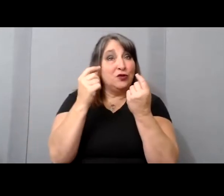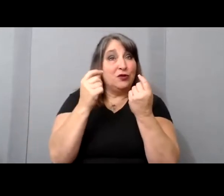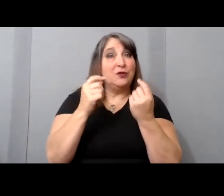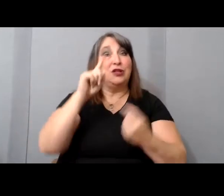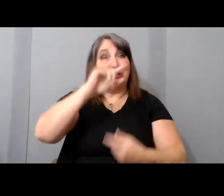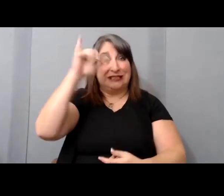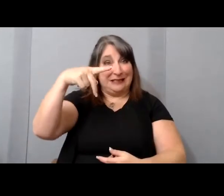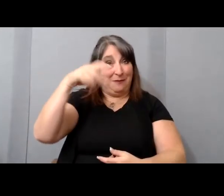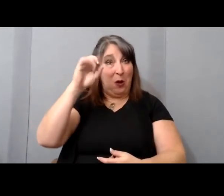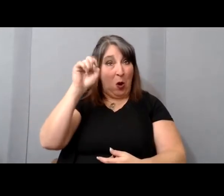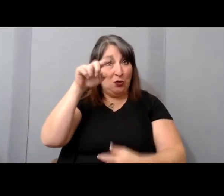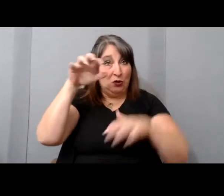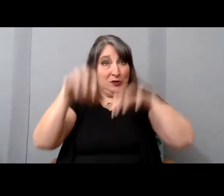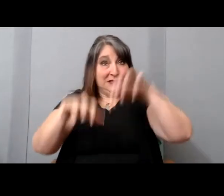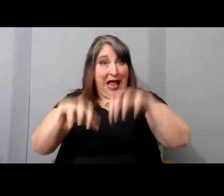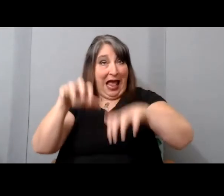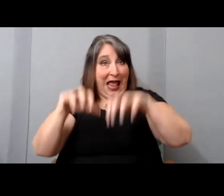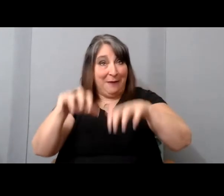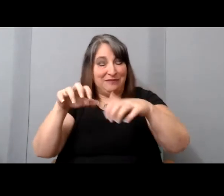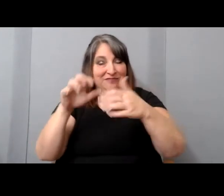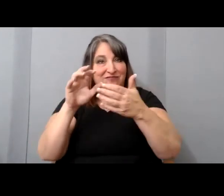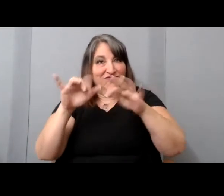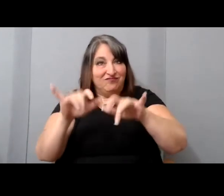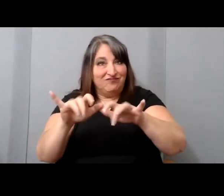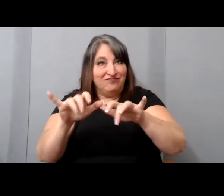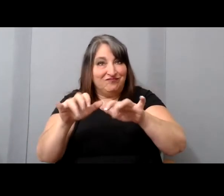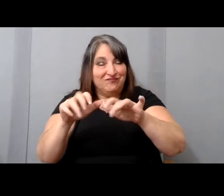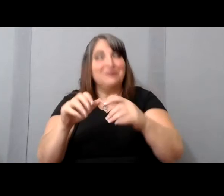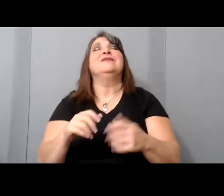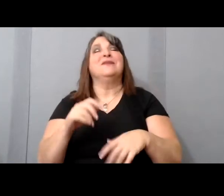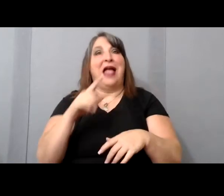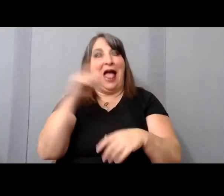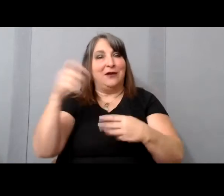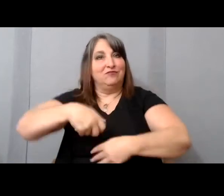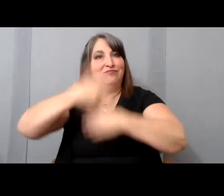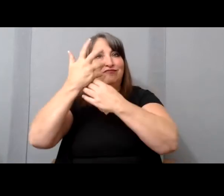zip code on the top search bar, and it'll tell you, it'll